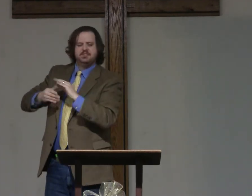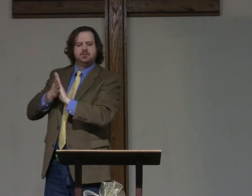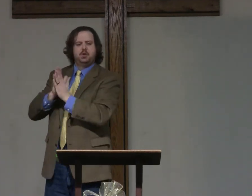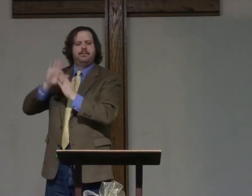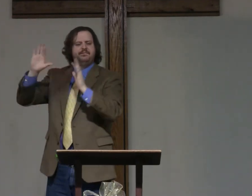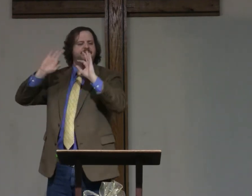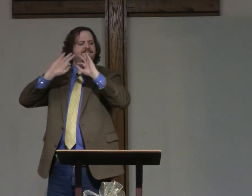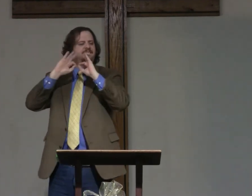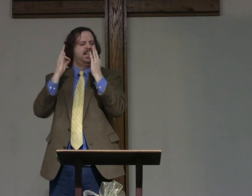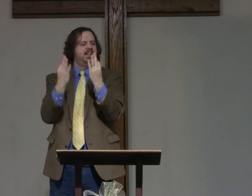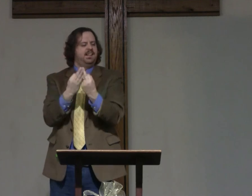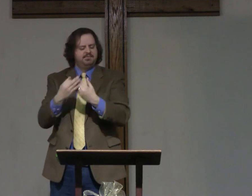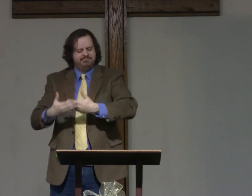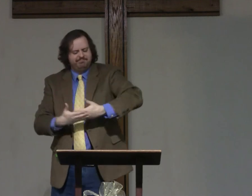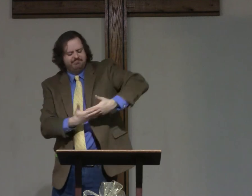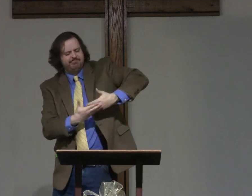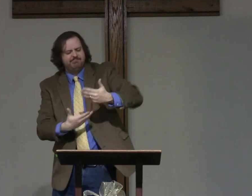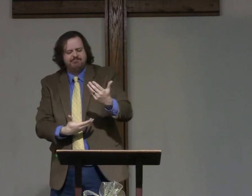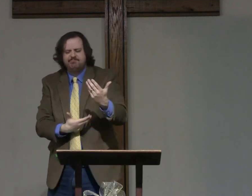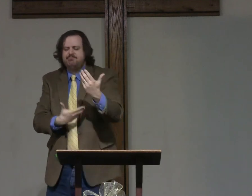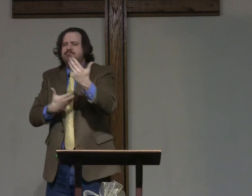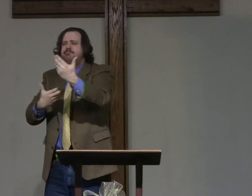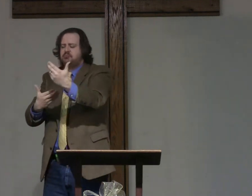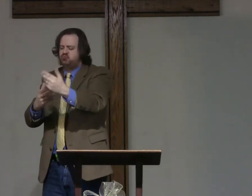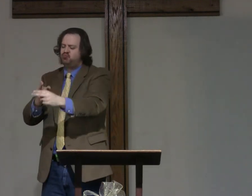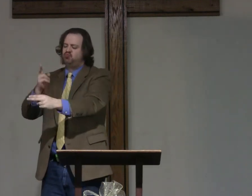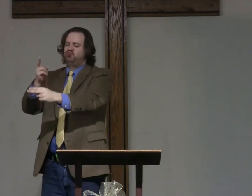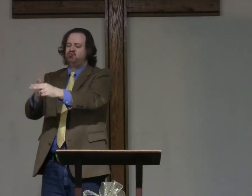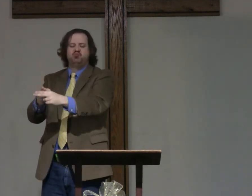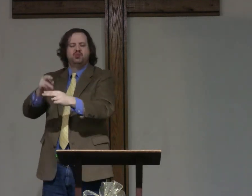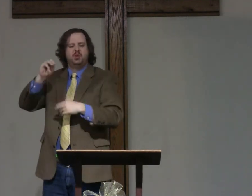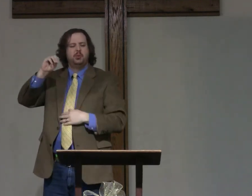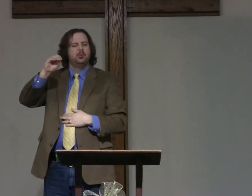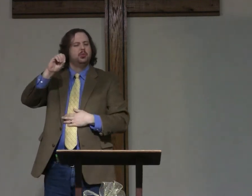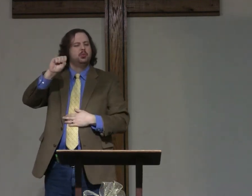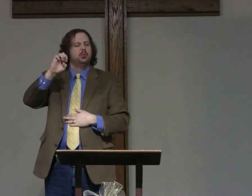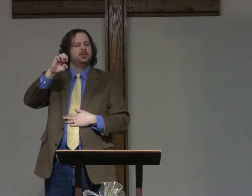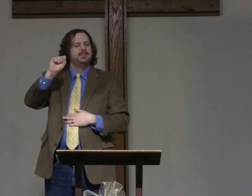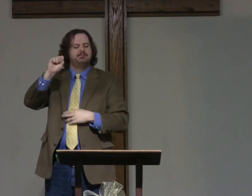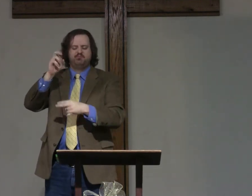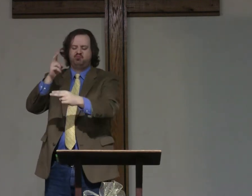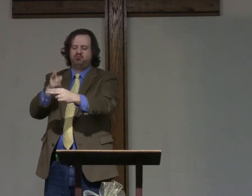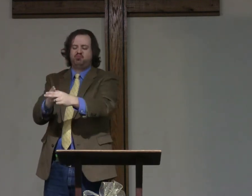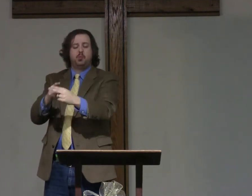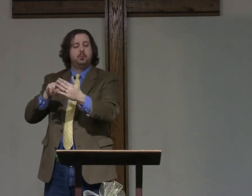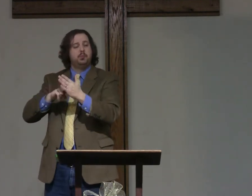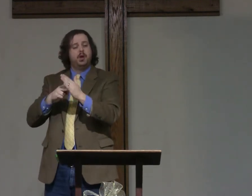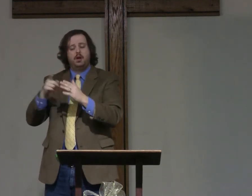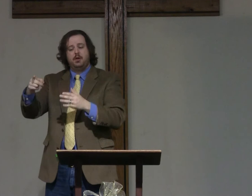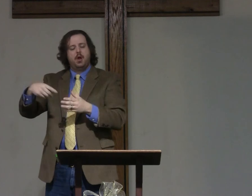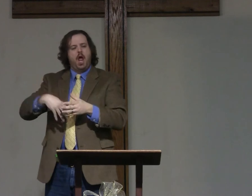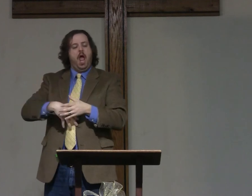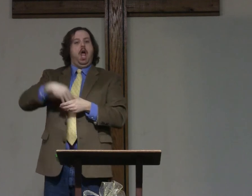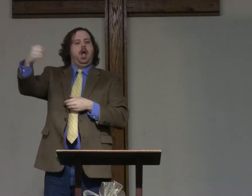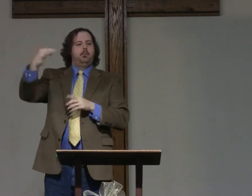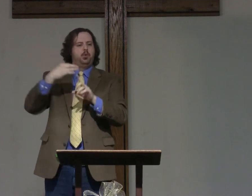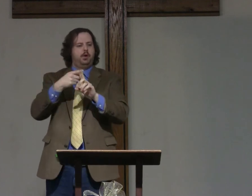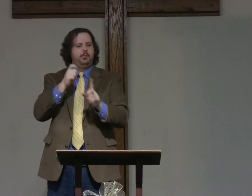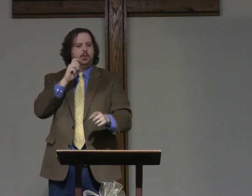nursemaid." And so they accepted him into Pharaoh's family and called him Moses. And the name means